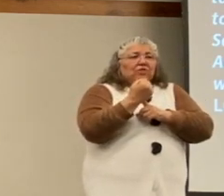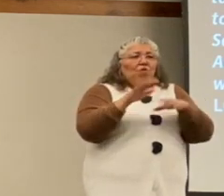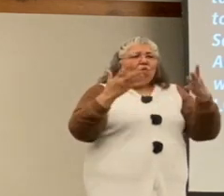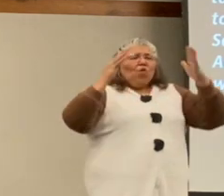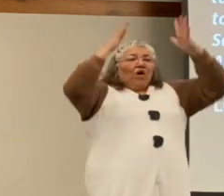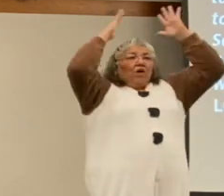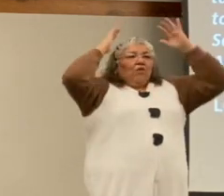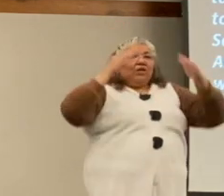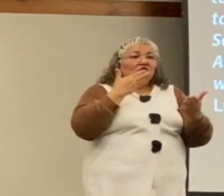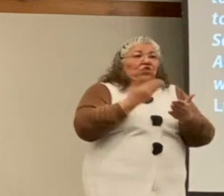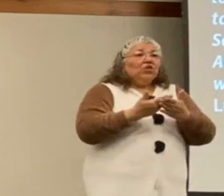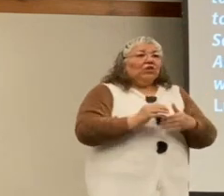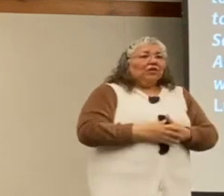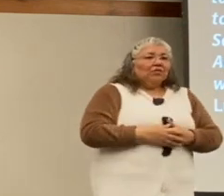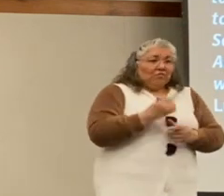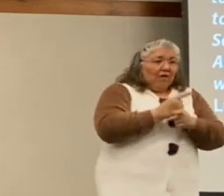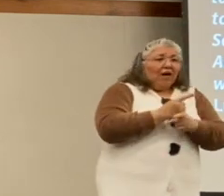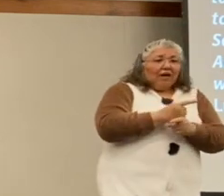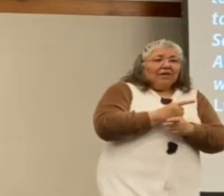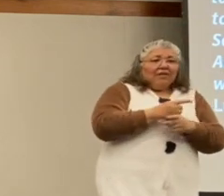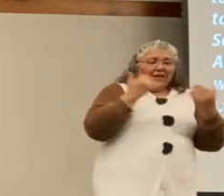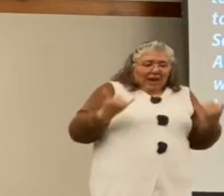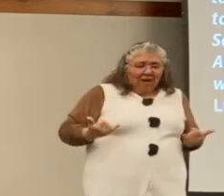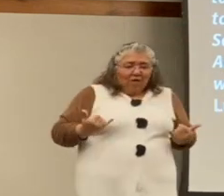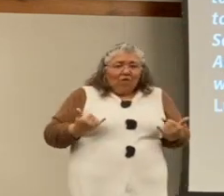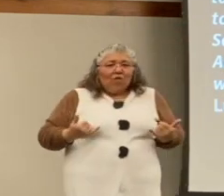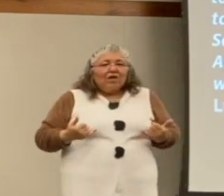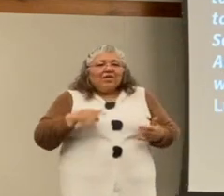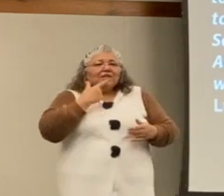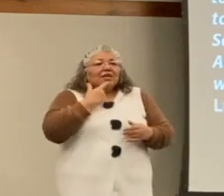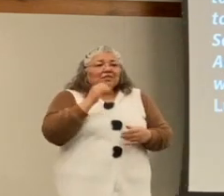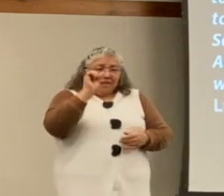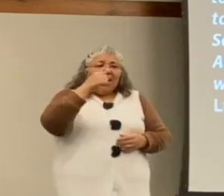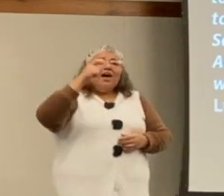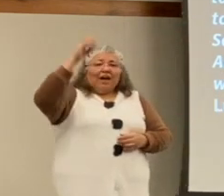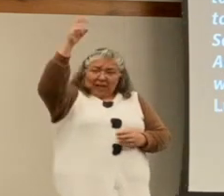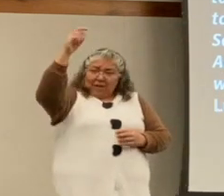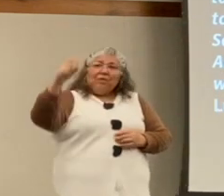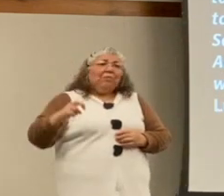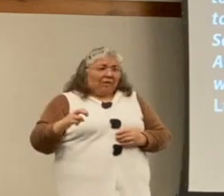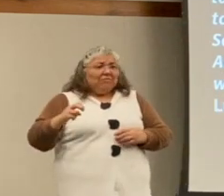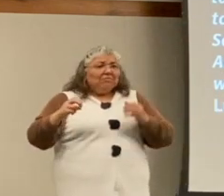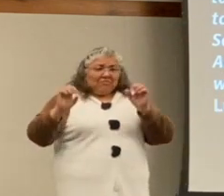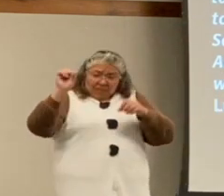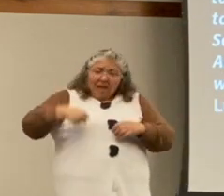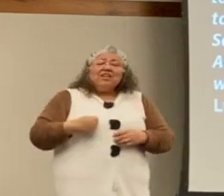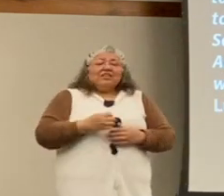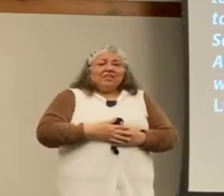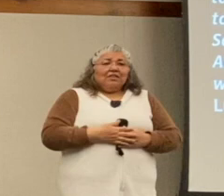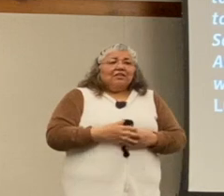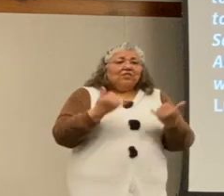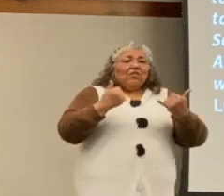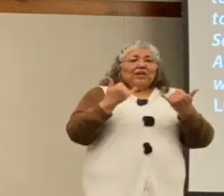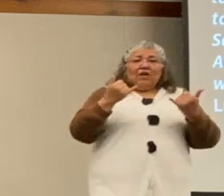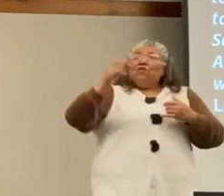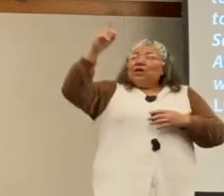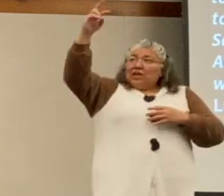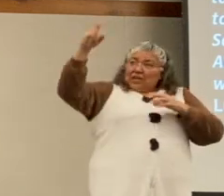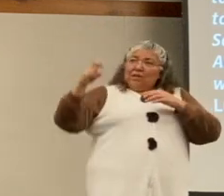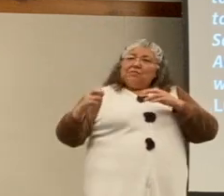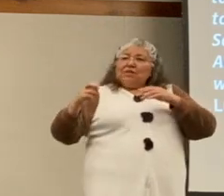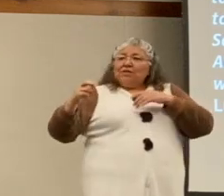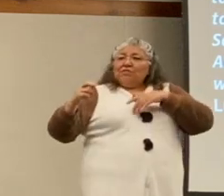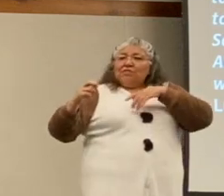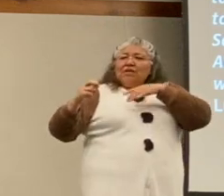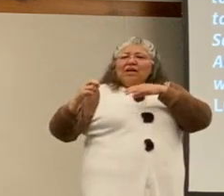Woo! It's good! Right? Zacchaeus says, yeah, I'm coming down. Right? So he comes down, and so when he comes